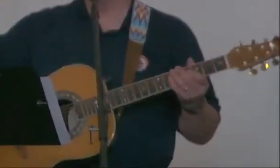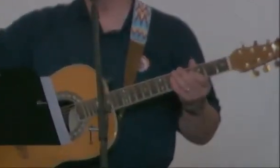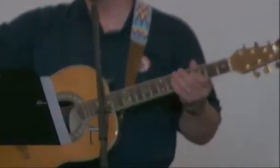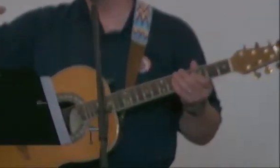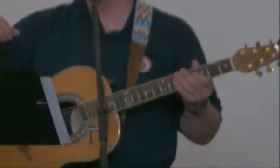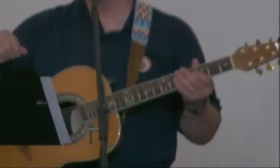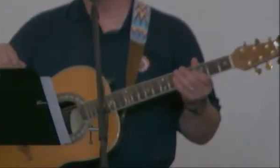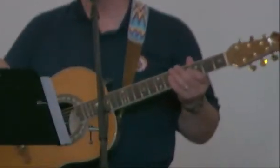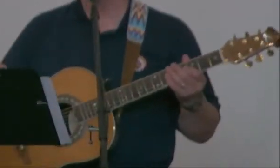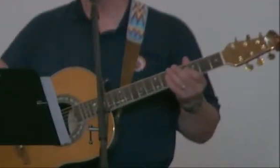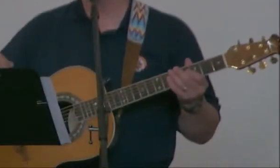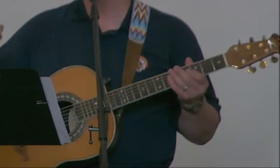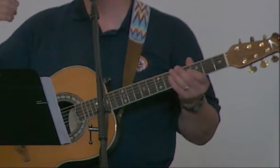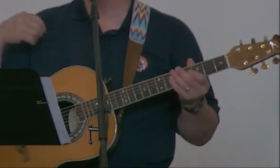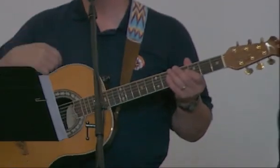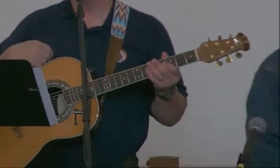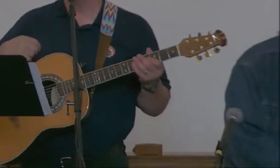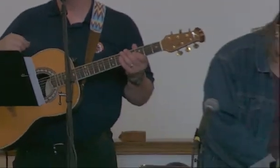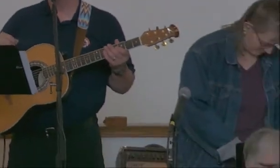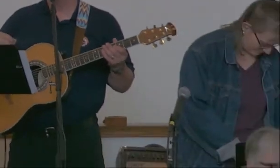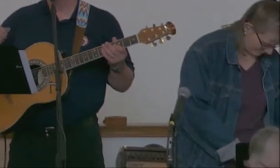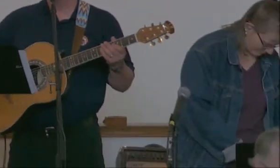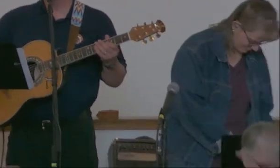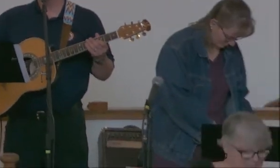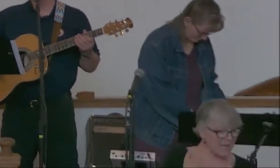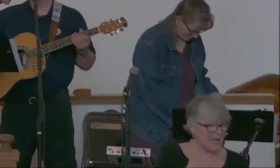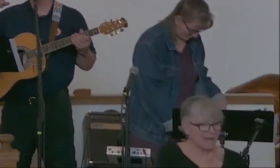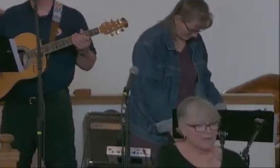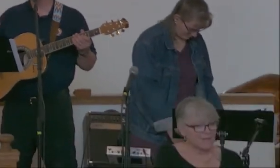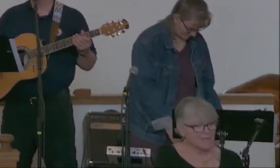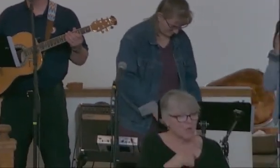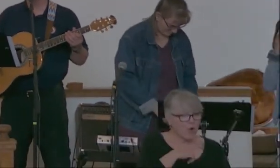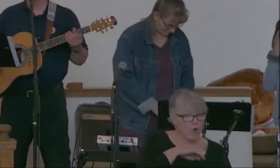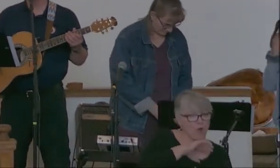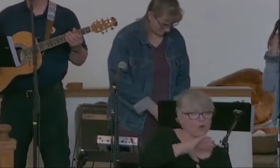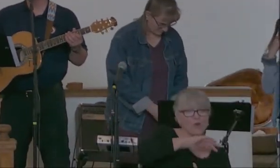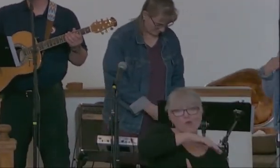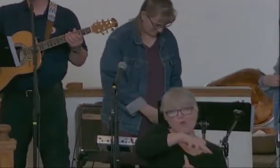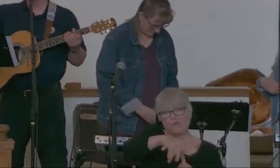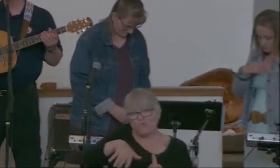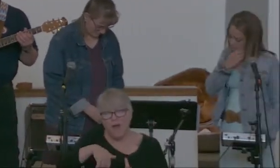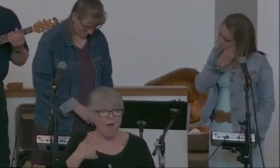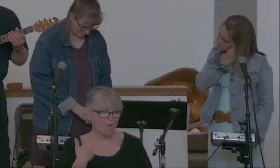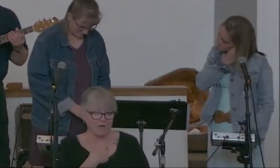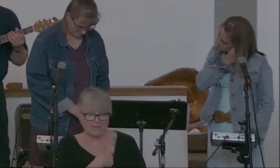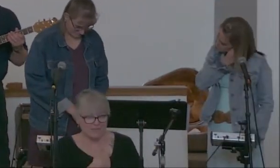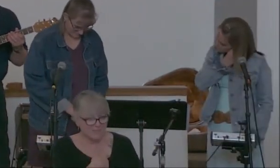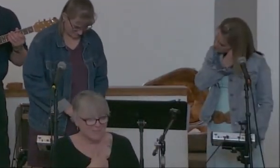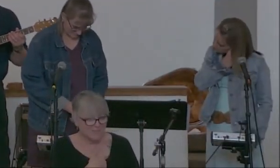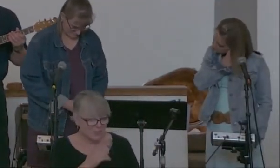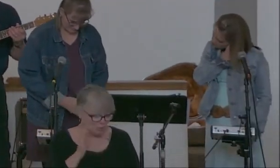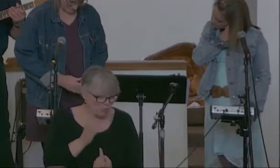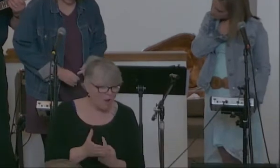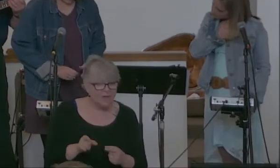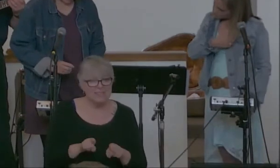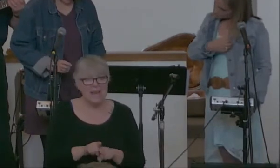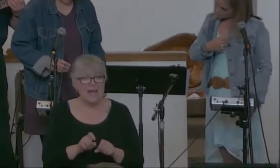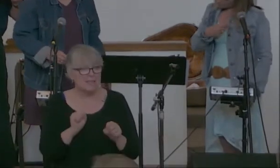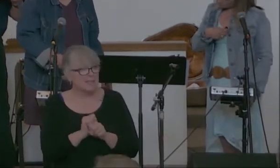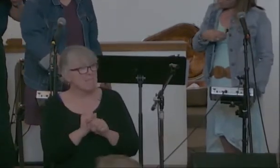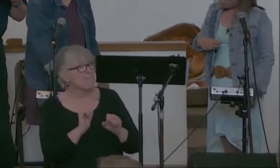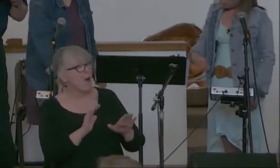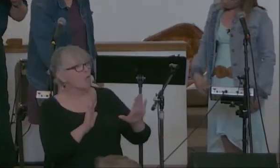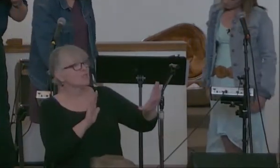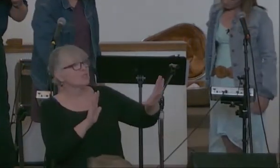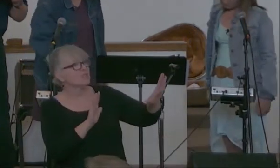God, you are with us, Father God. You are in us, and you are around us, Father God. You surround us as the mountains